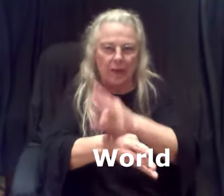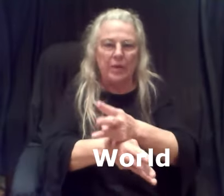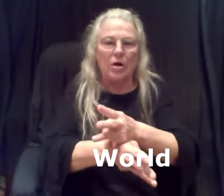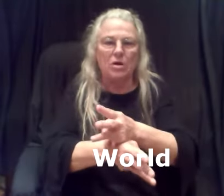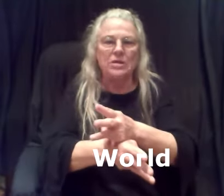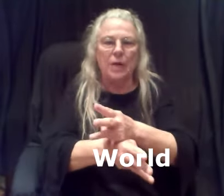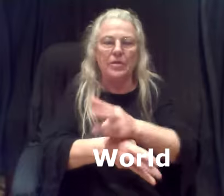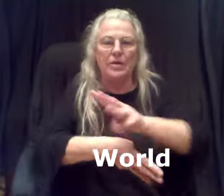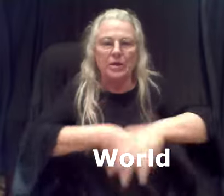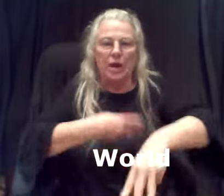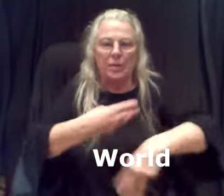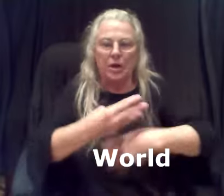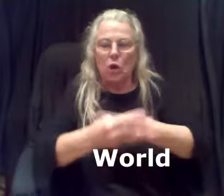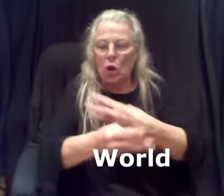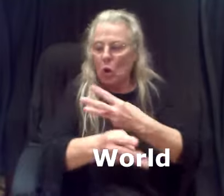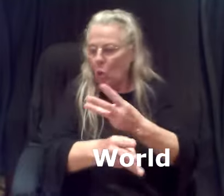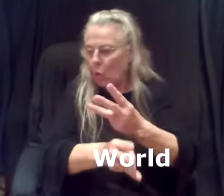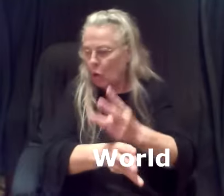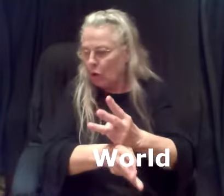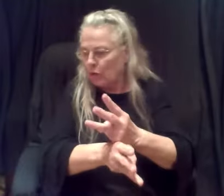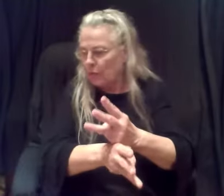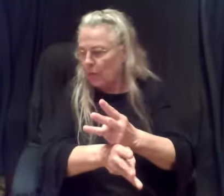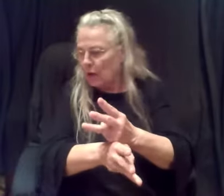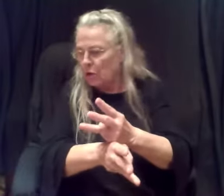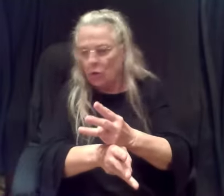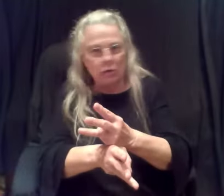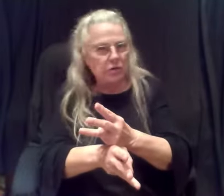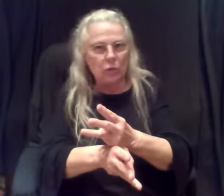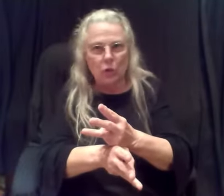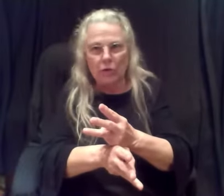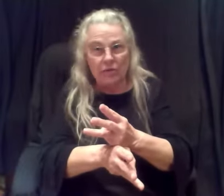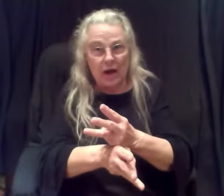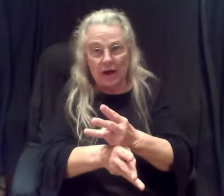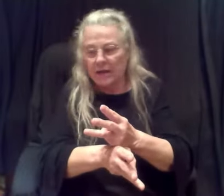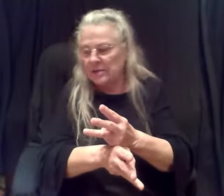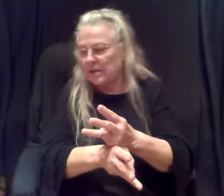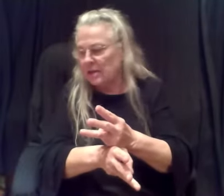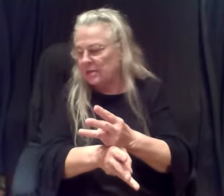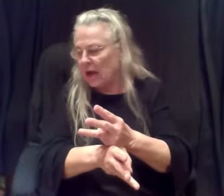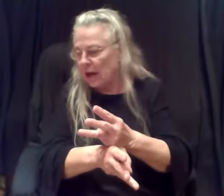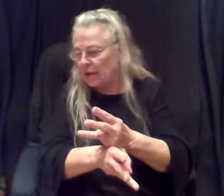on top of the non-dominant. World. Notice the word the is not signed.